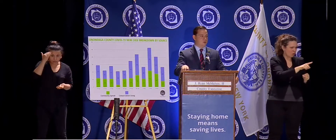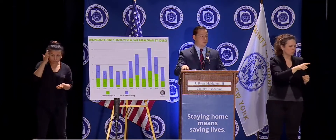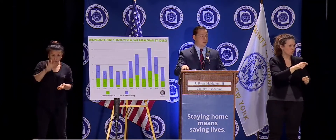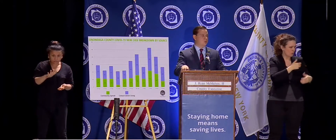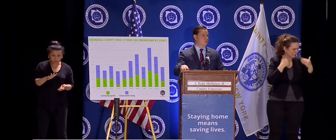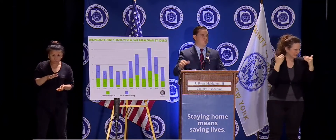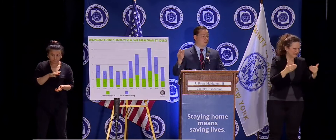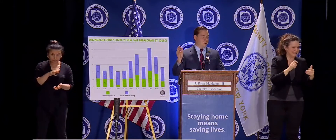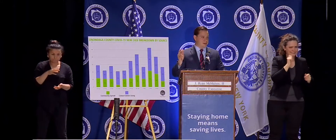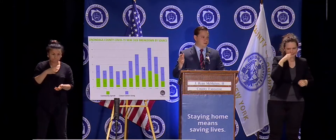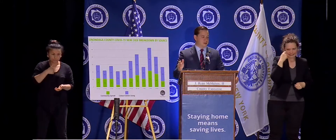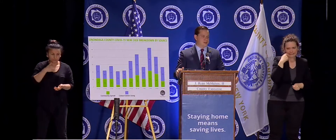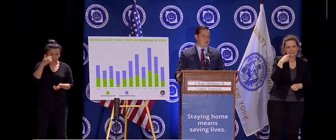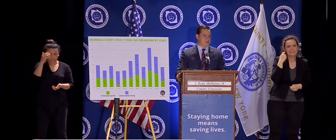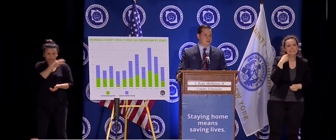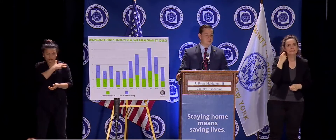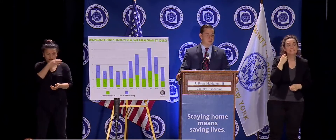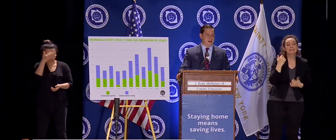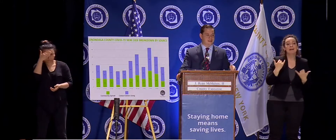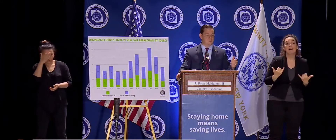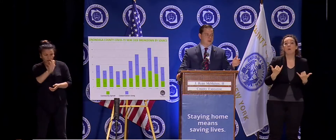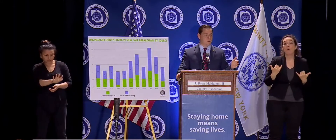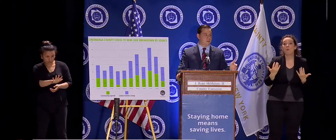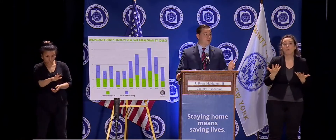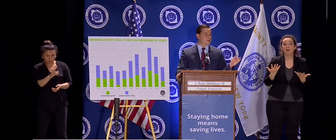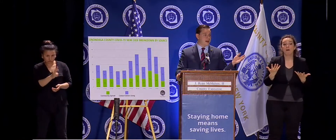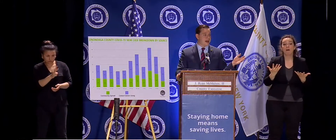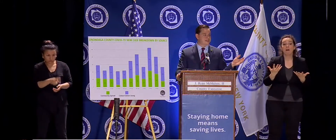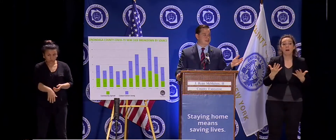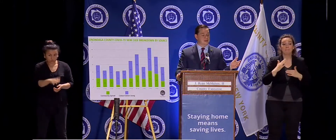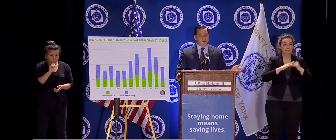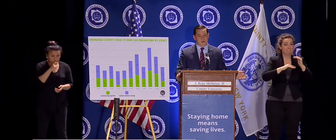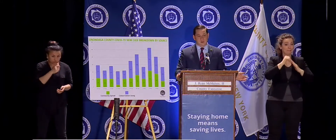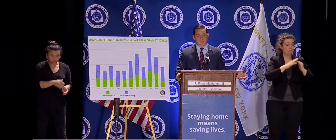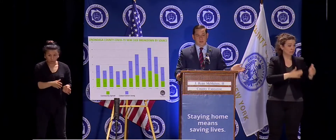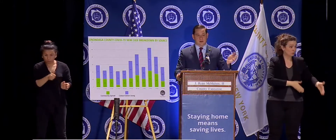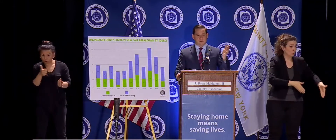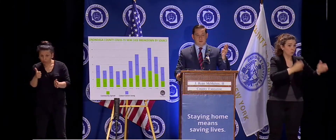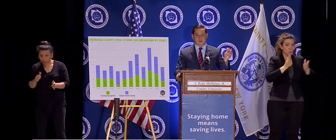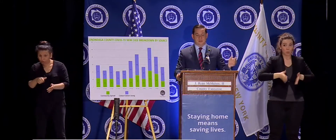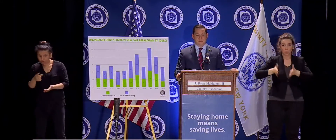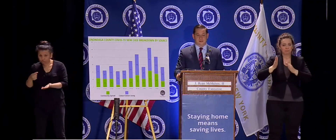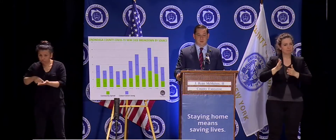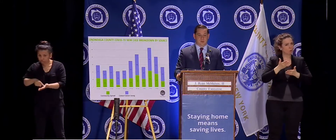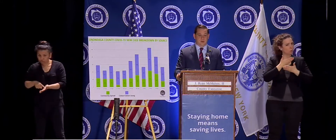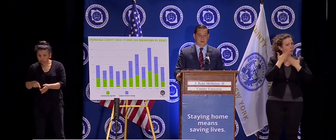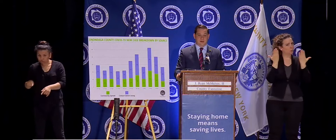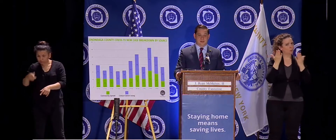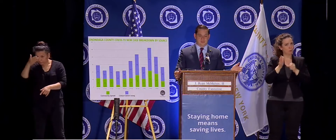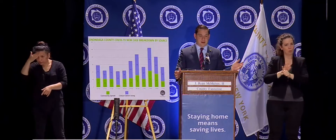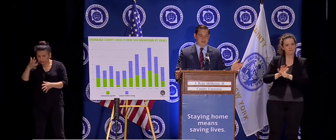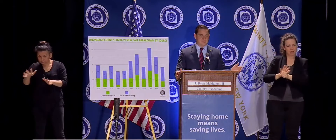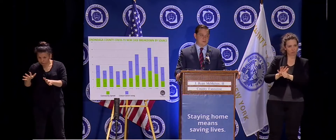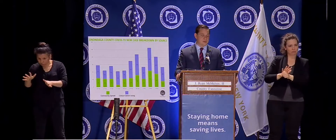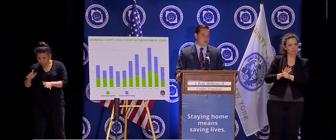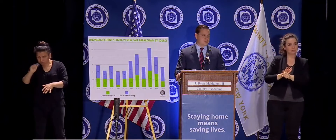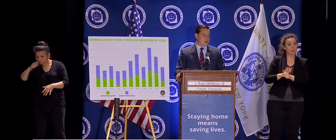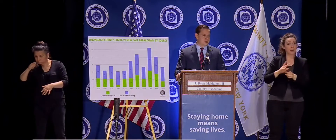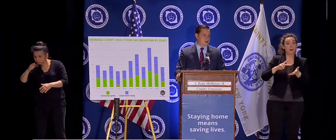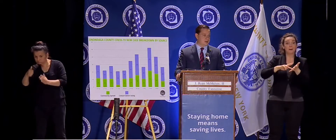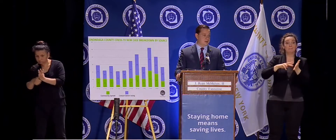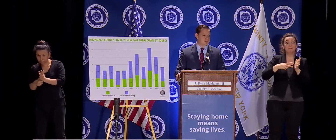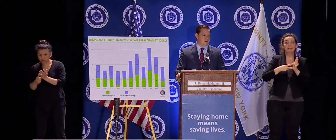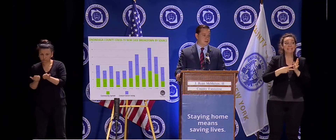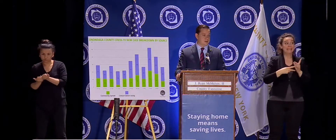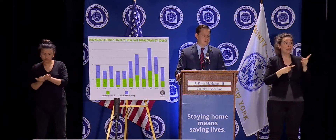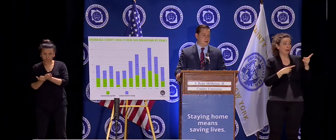have no known positive cases. That doesn't mean it hasn't been there, but maybe it hasn't. So we'll get a slew of tests into a building that doesn't have positives.